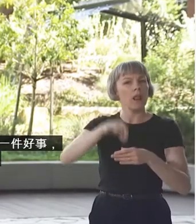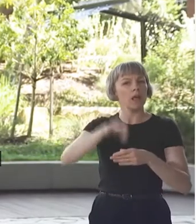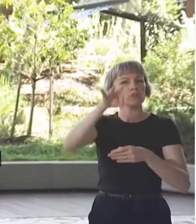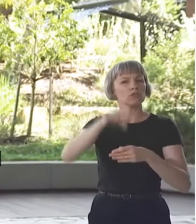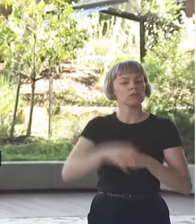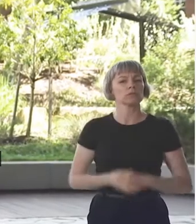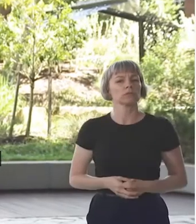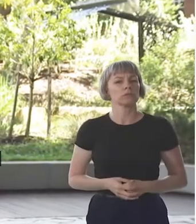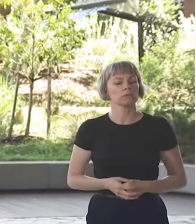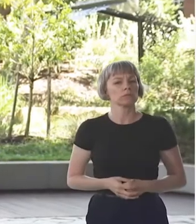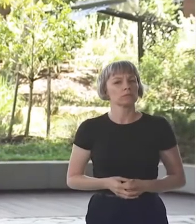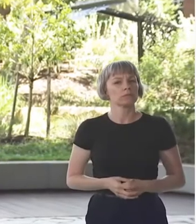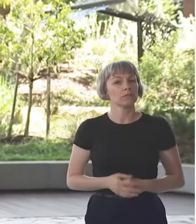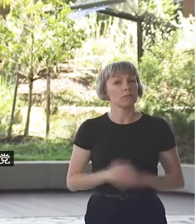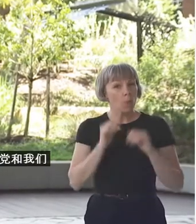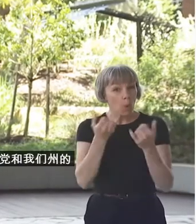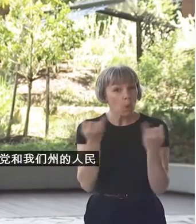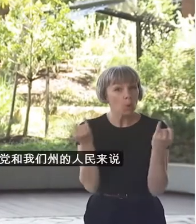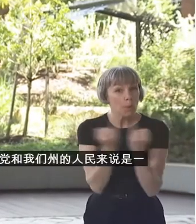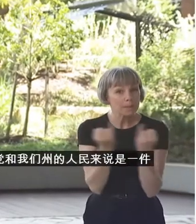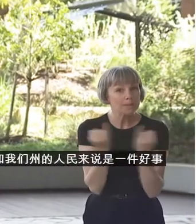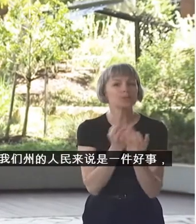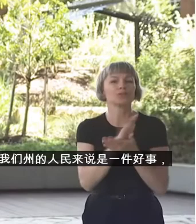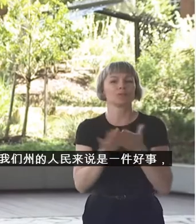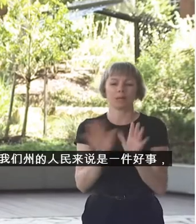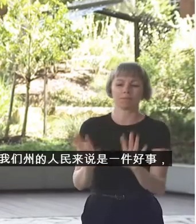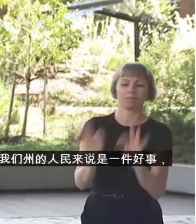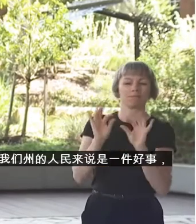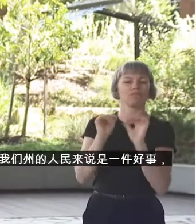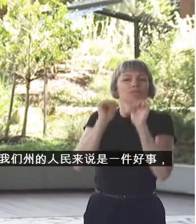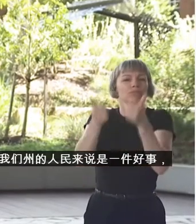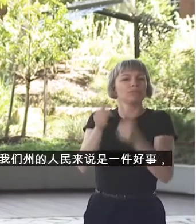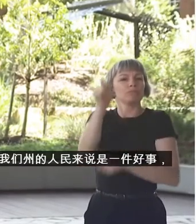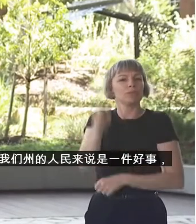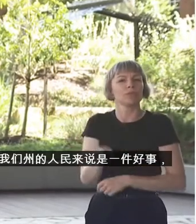can only be a good thing for the party and for the people of our state.